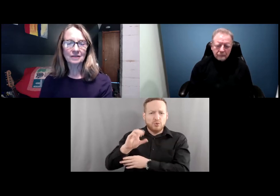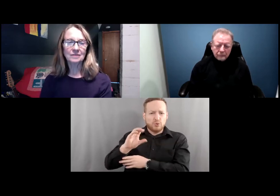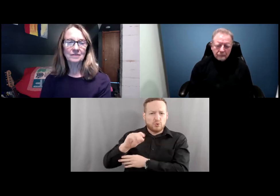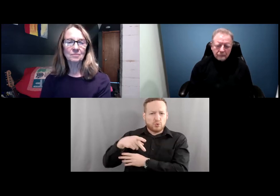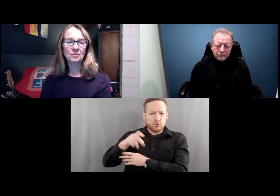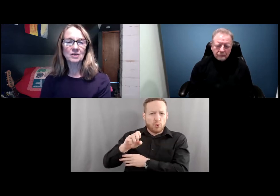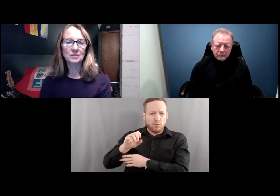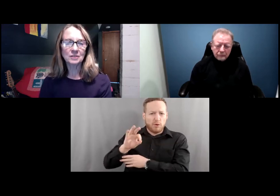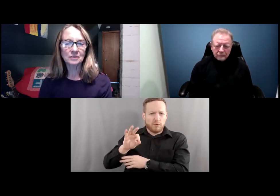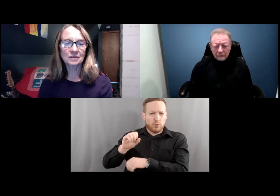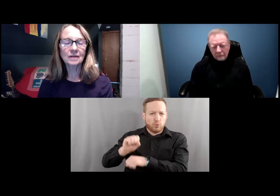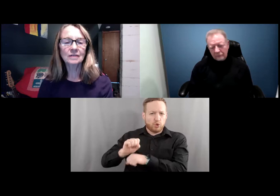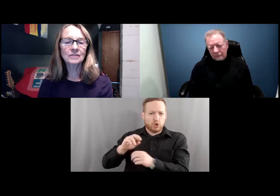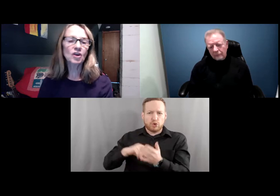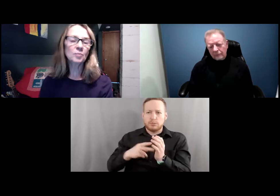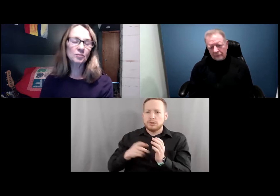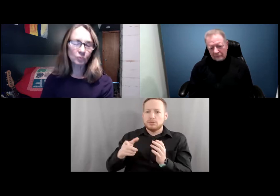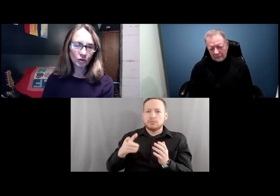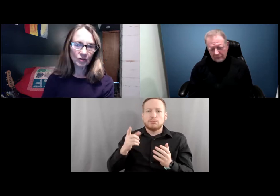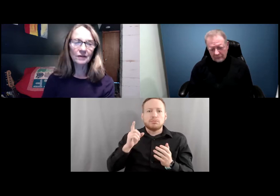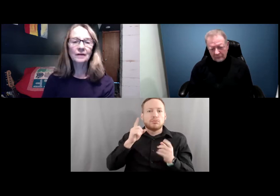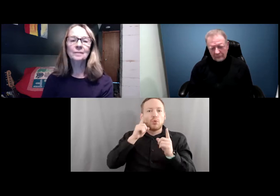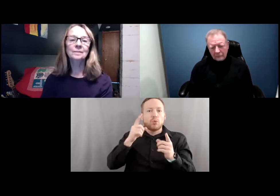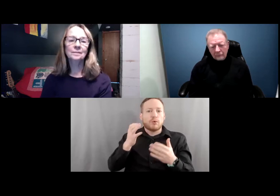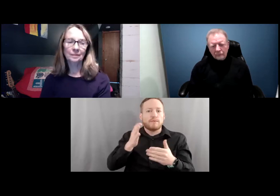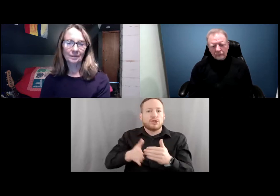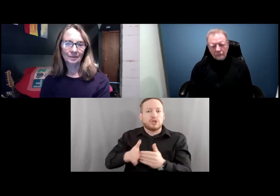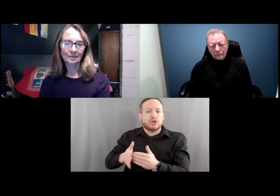timelines, and some of the measurements, the scope of work,